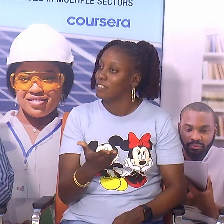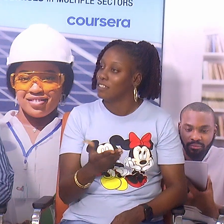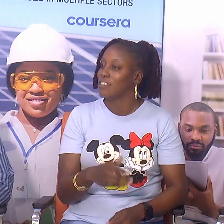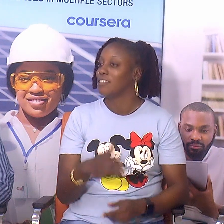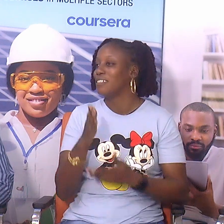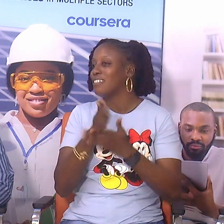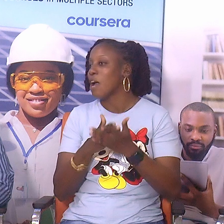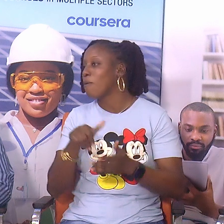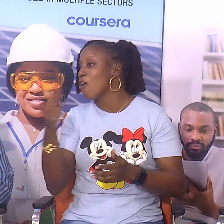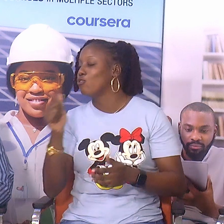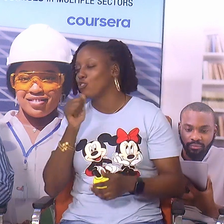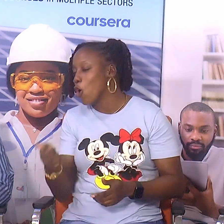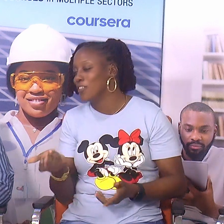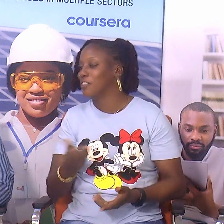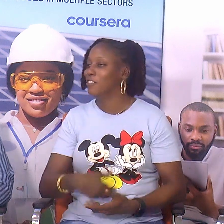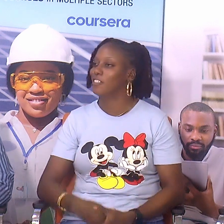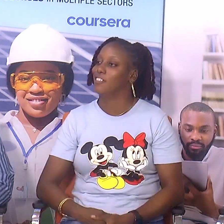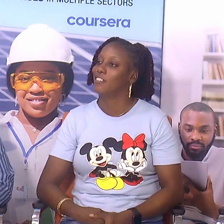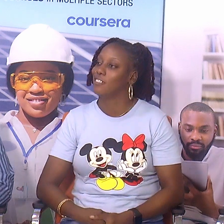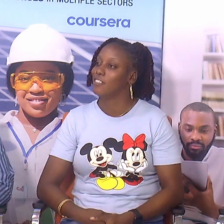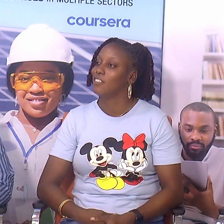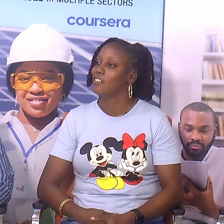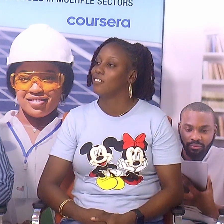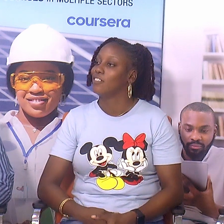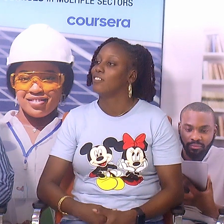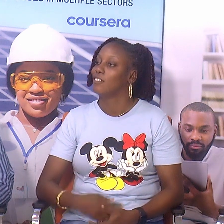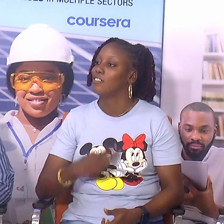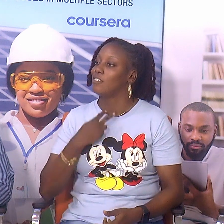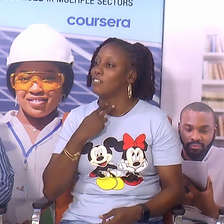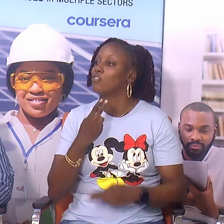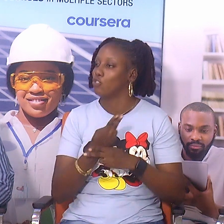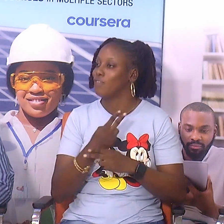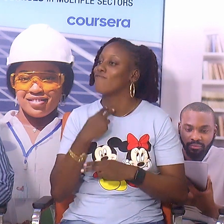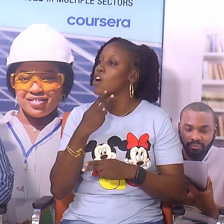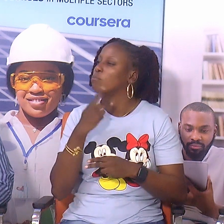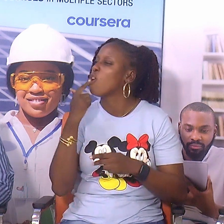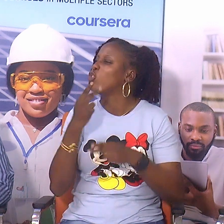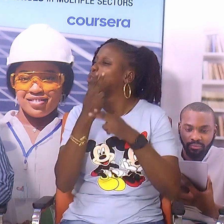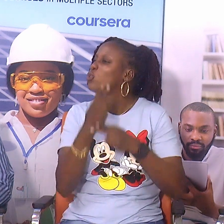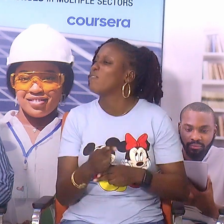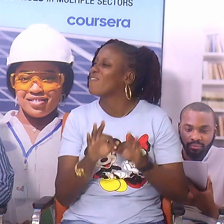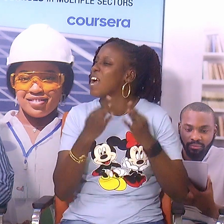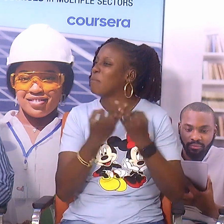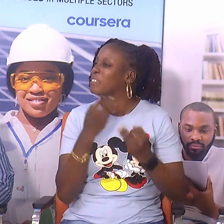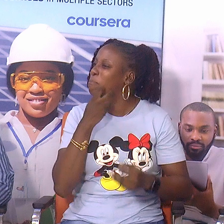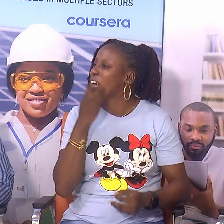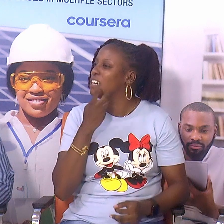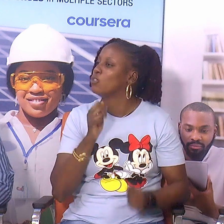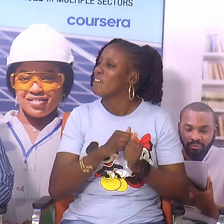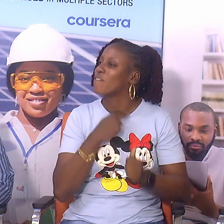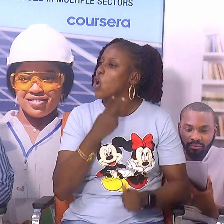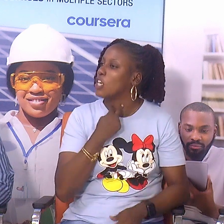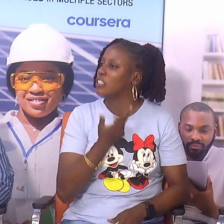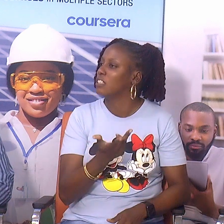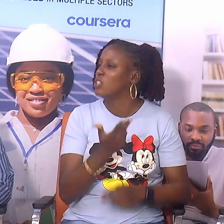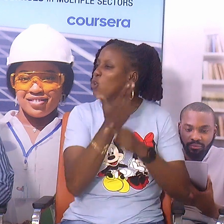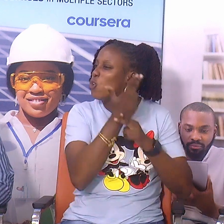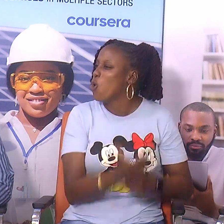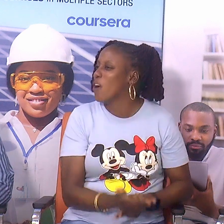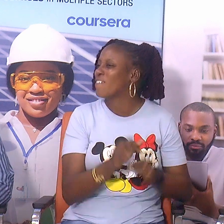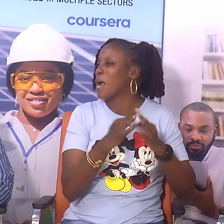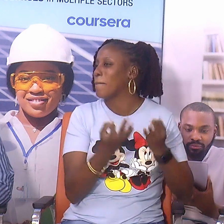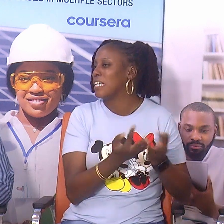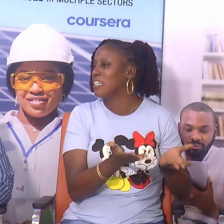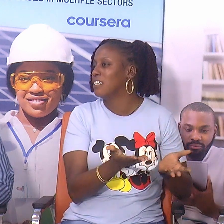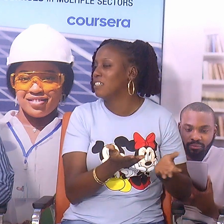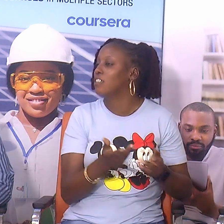There are some people who can read it well and others who don't. And there's some people, especially depending on their